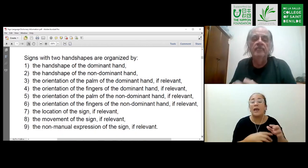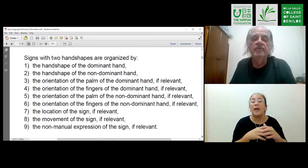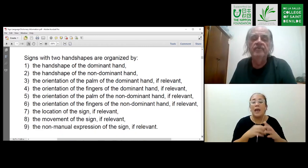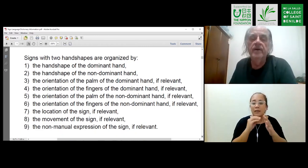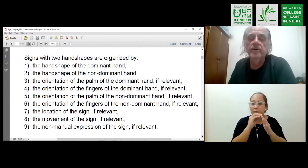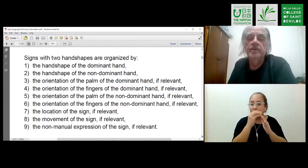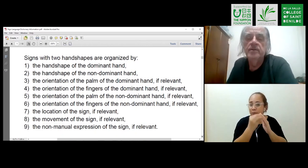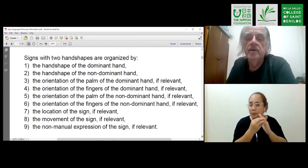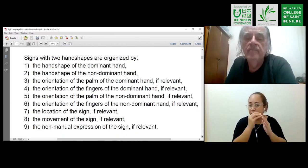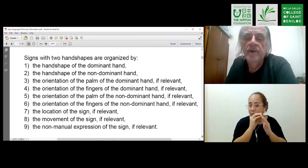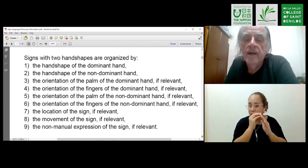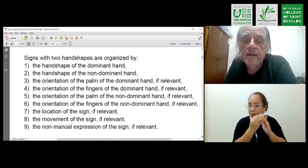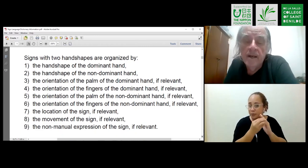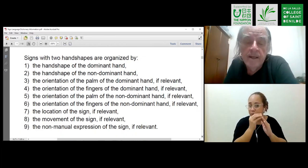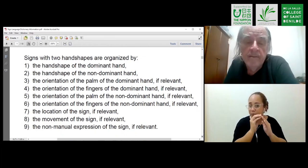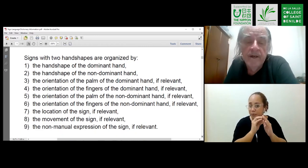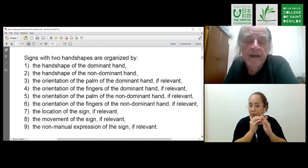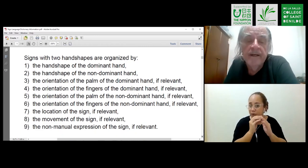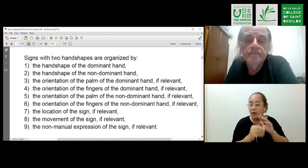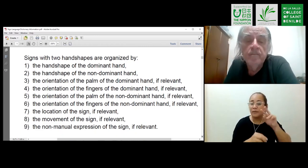the fingers of the non-dominant hand.